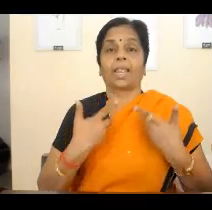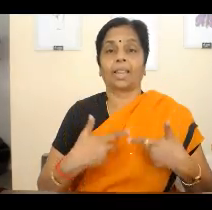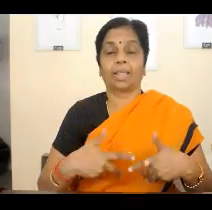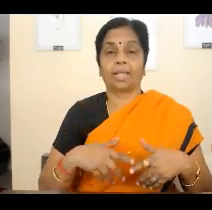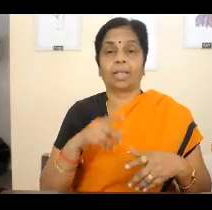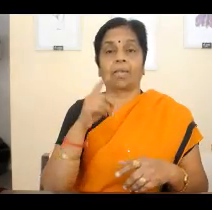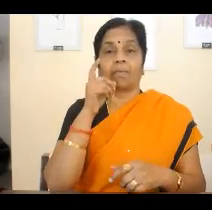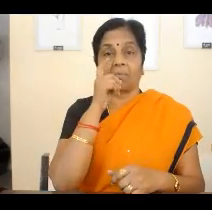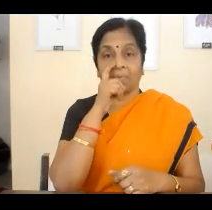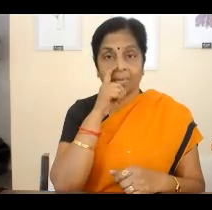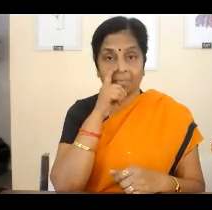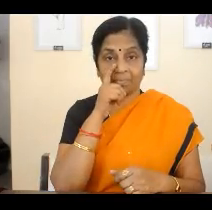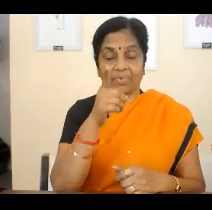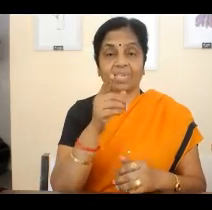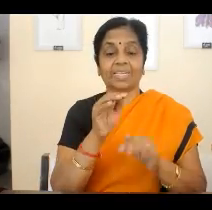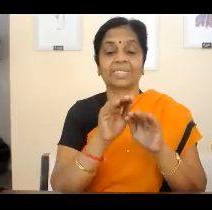women, child development